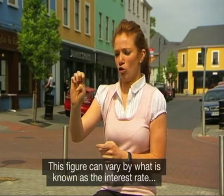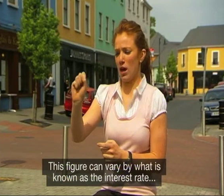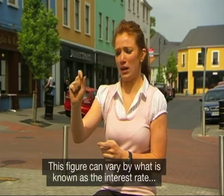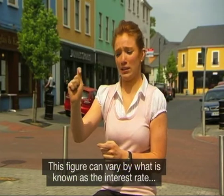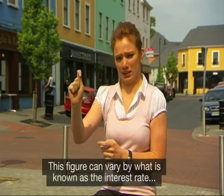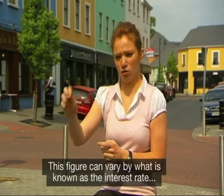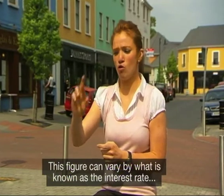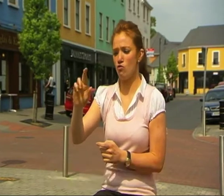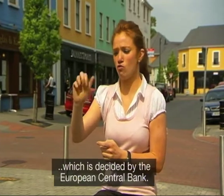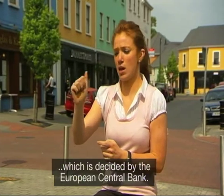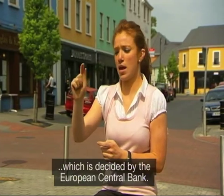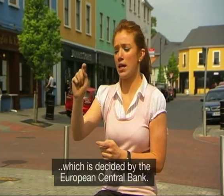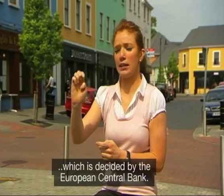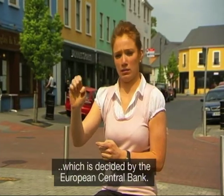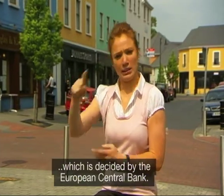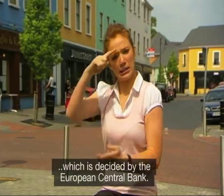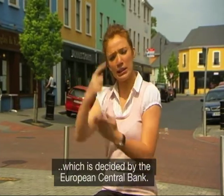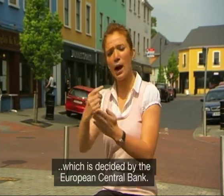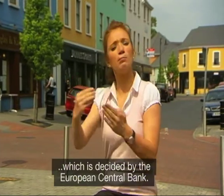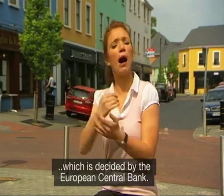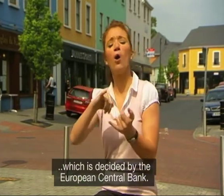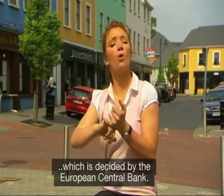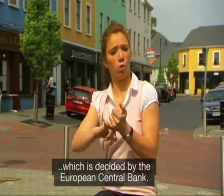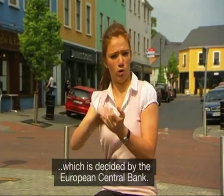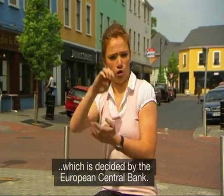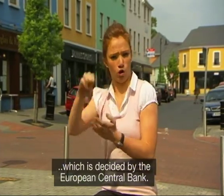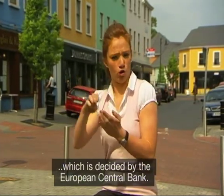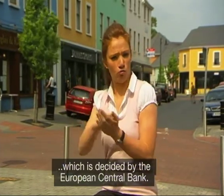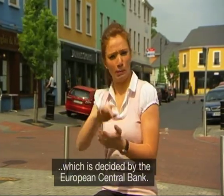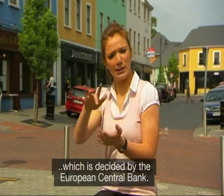rate, which is decided by the European Central Bank.